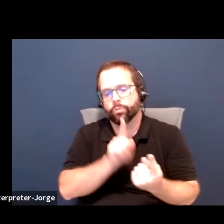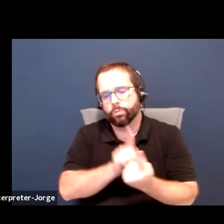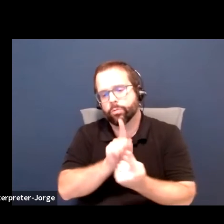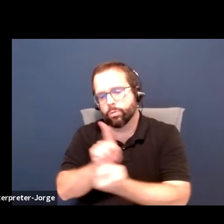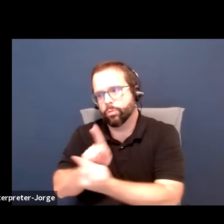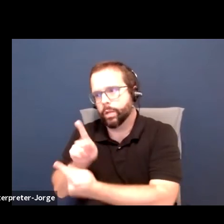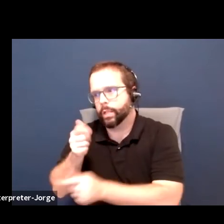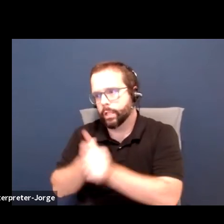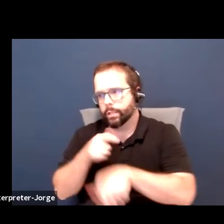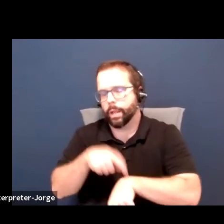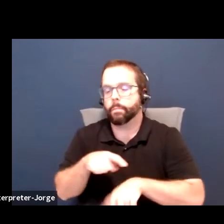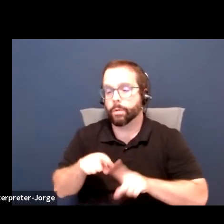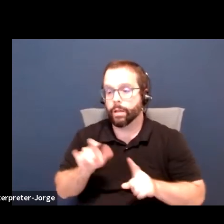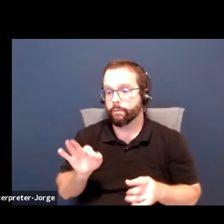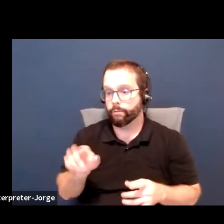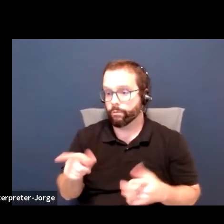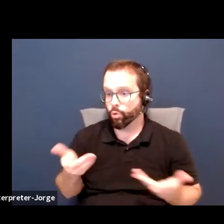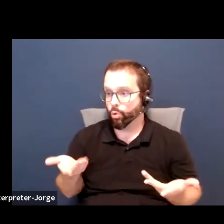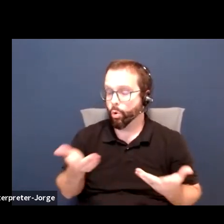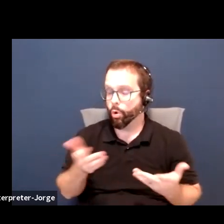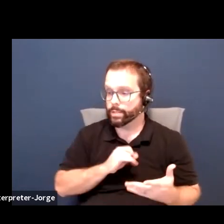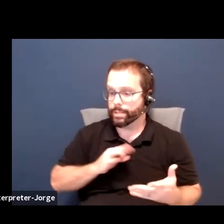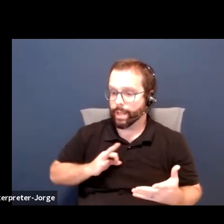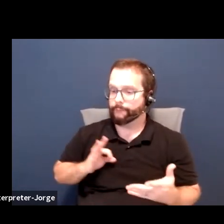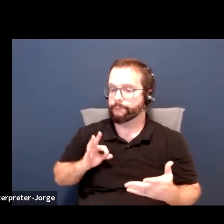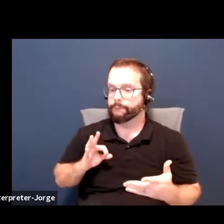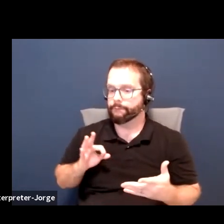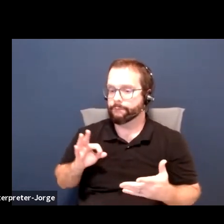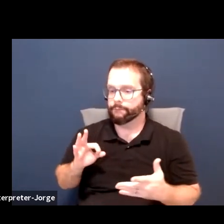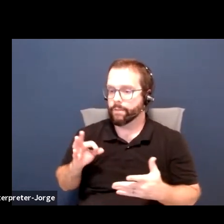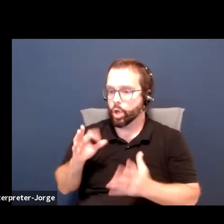them program planning, which is a great skill to